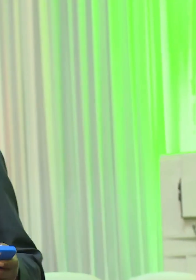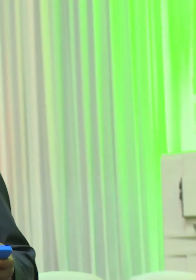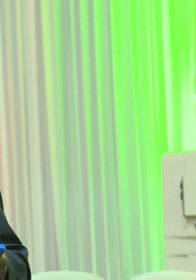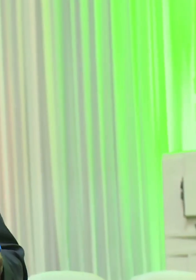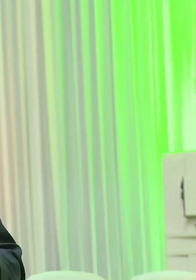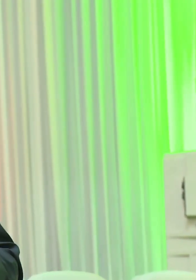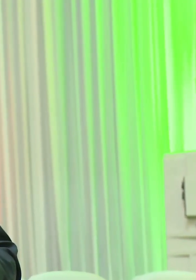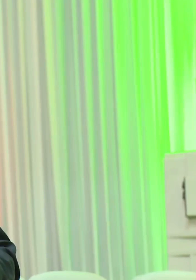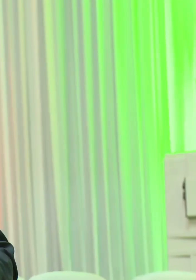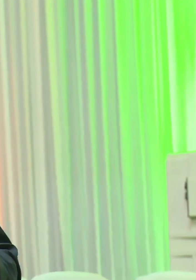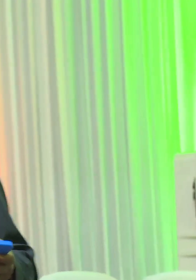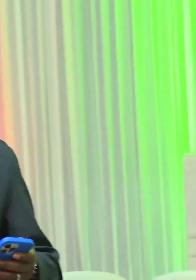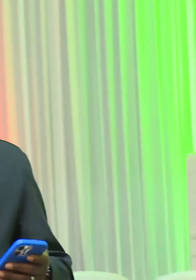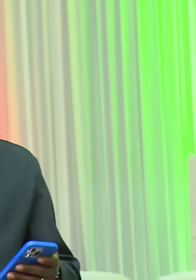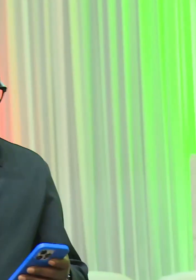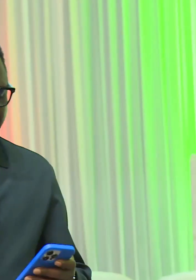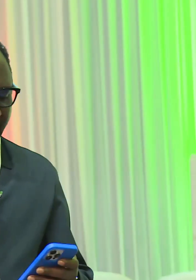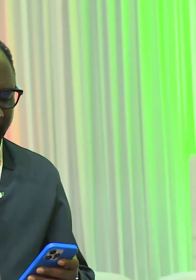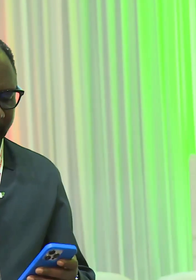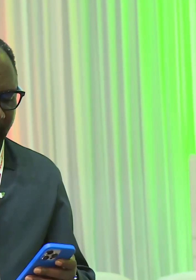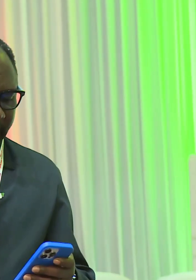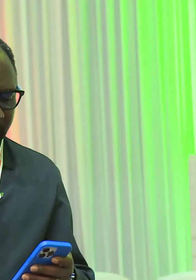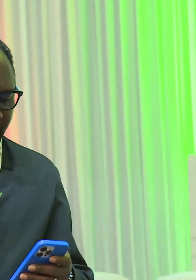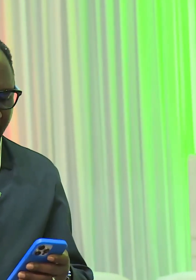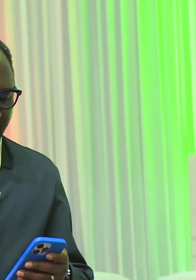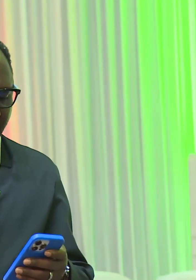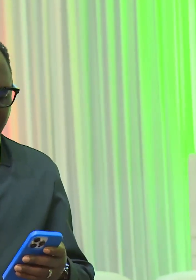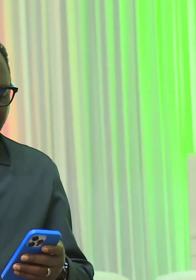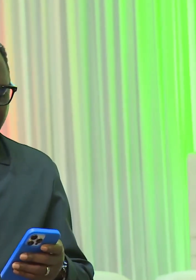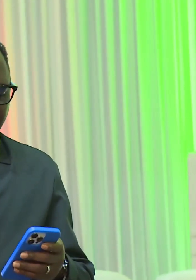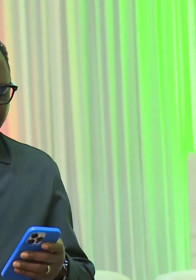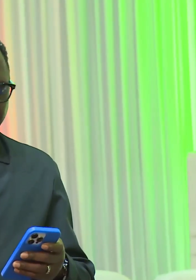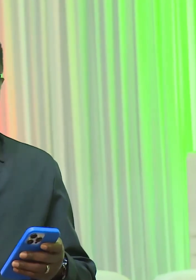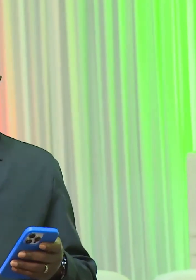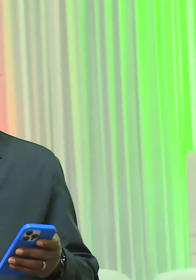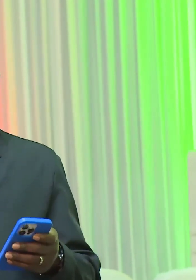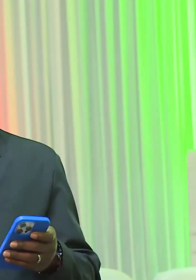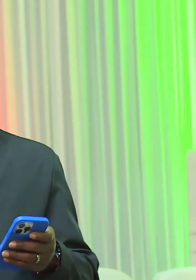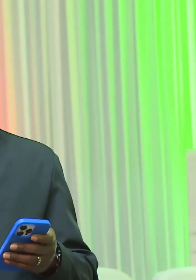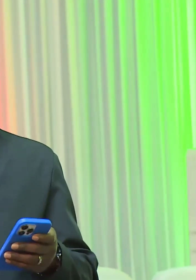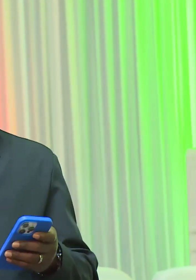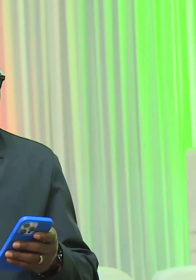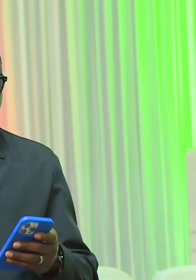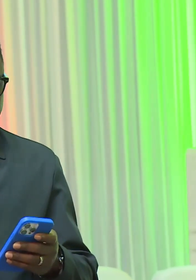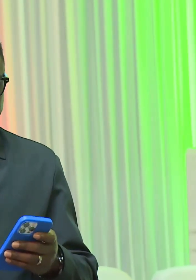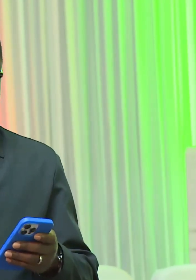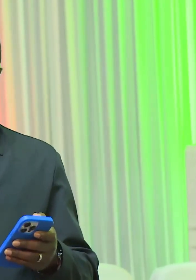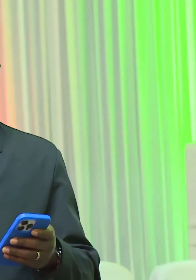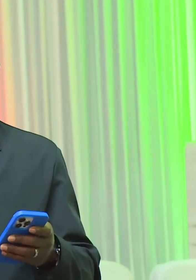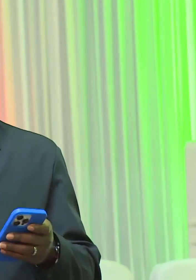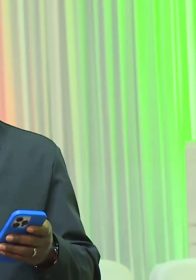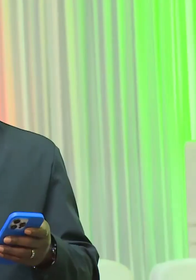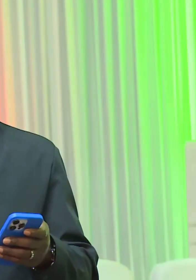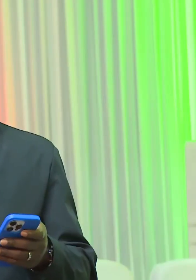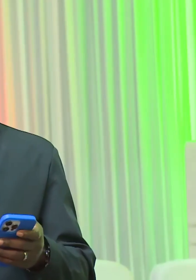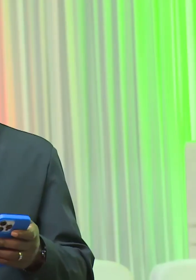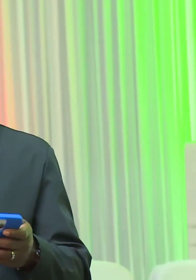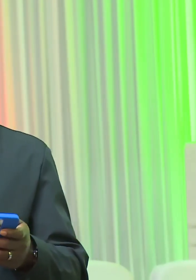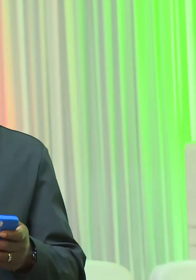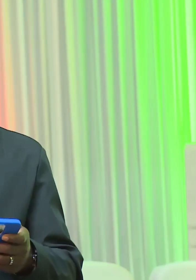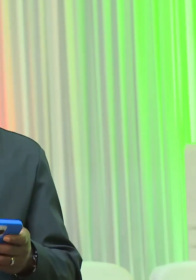Ochonye Batlomi, and I work with Heartland Alliance in Nigeria. My question is similar for